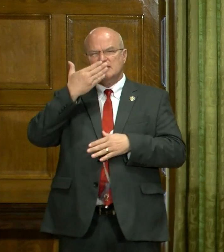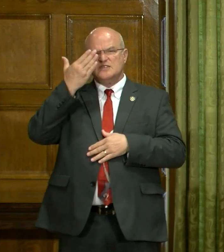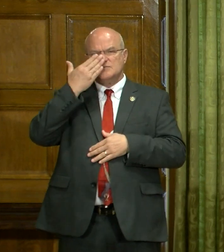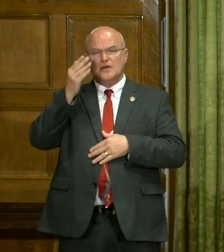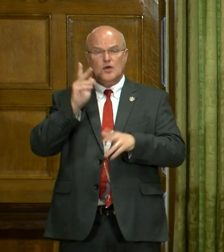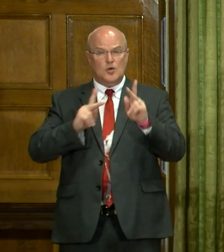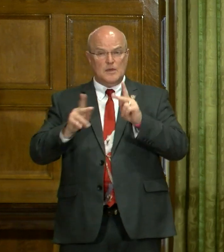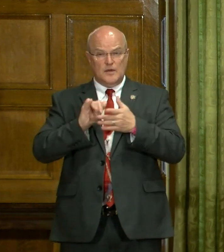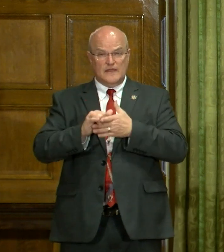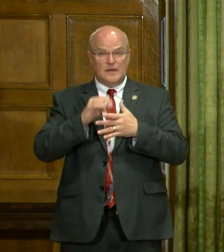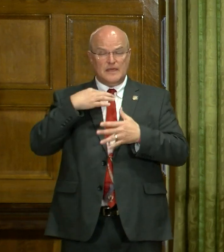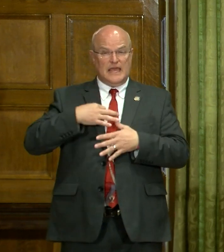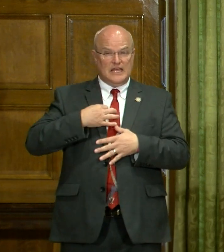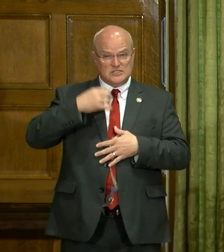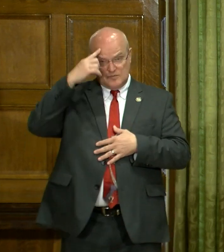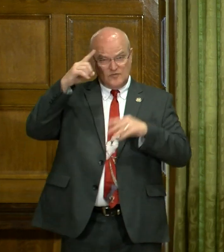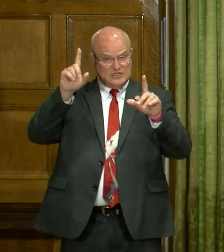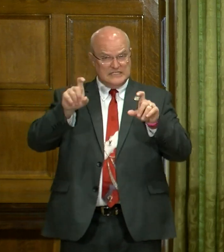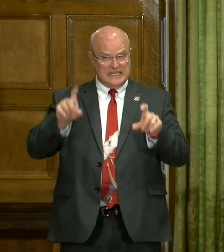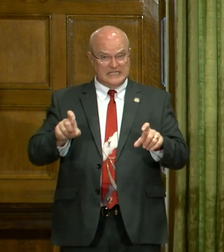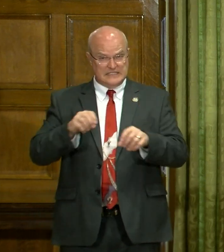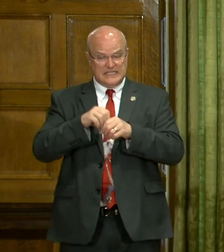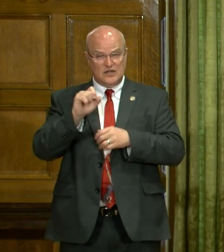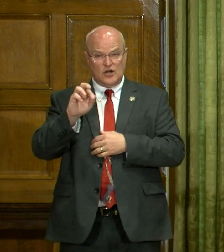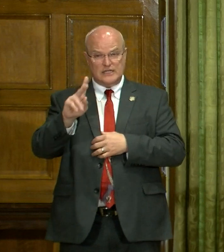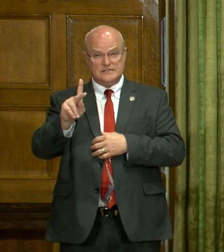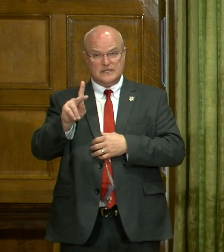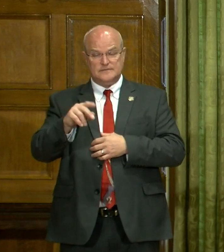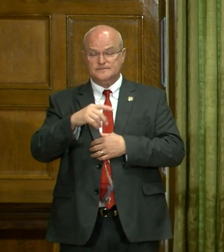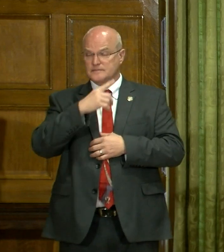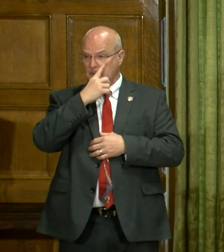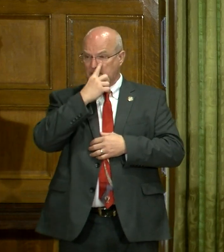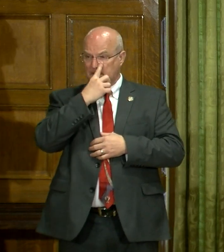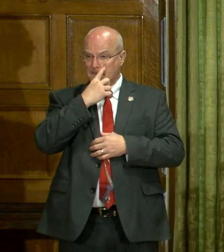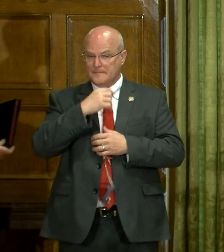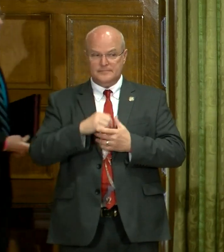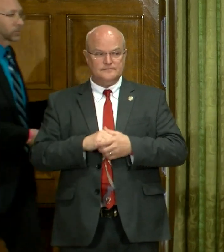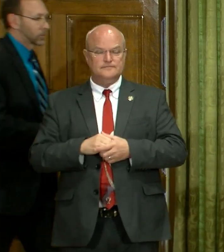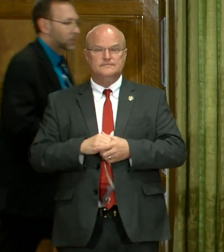these symptoms be eligible for testing in Arkansas?